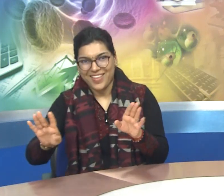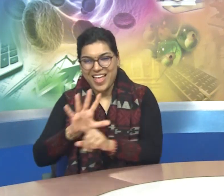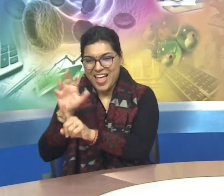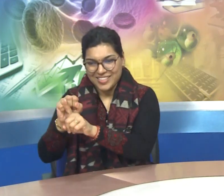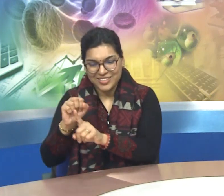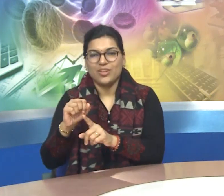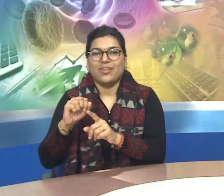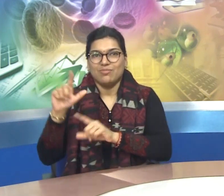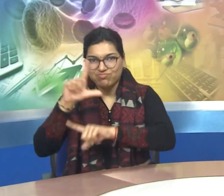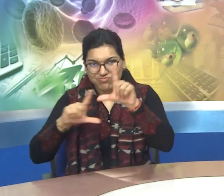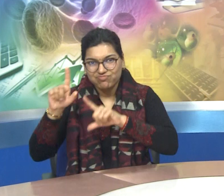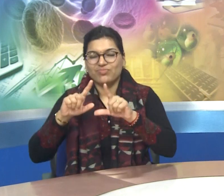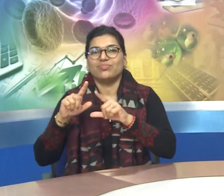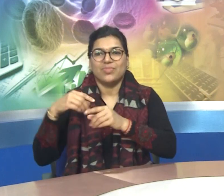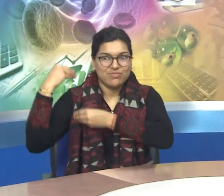The first one is political map.